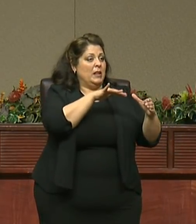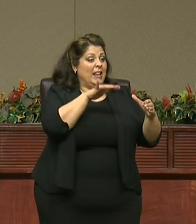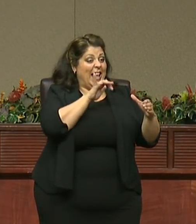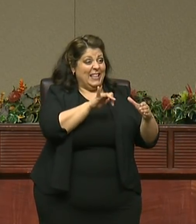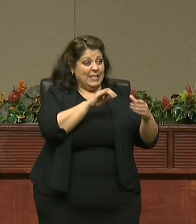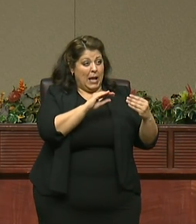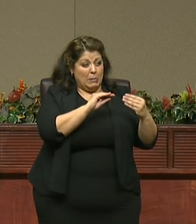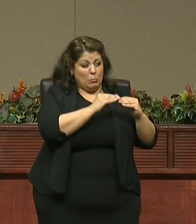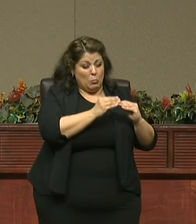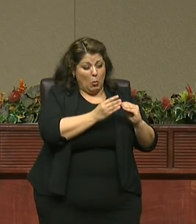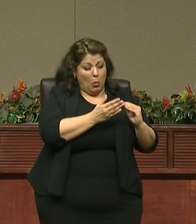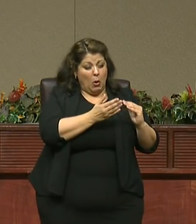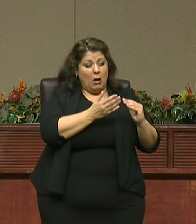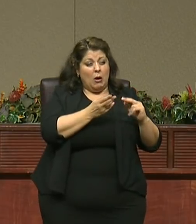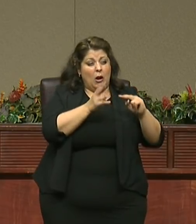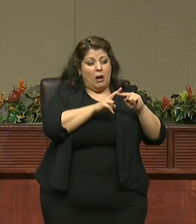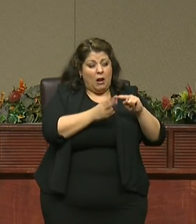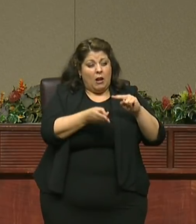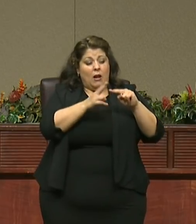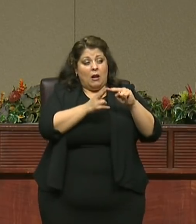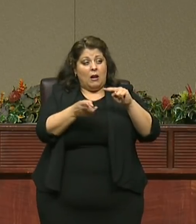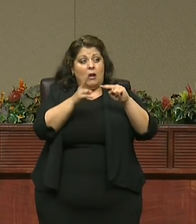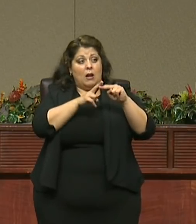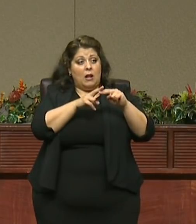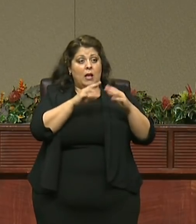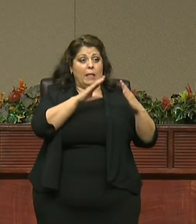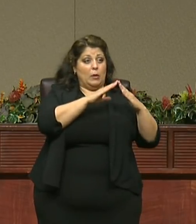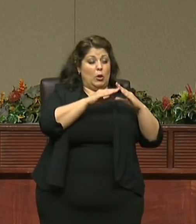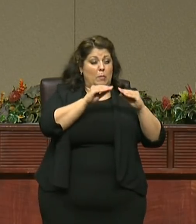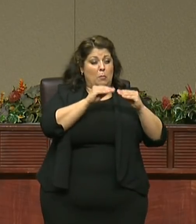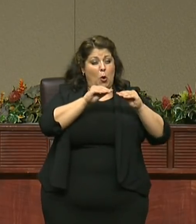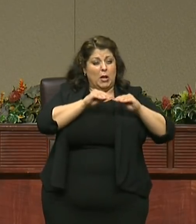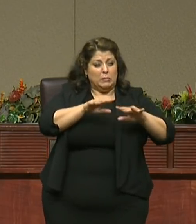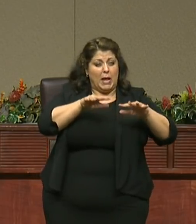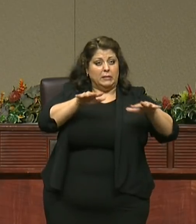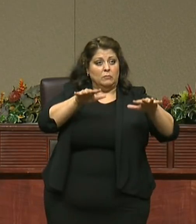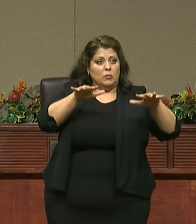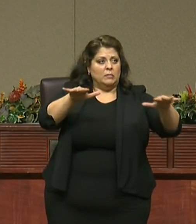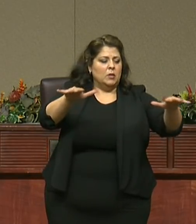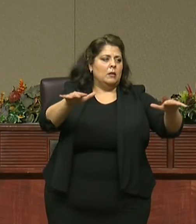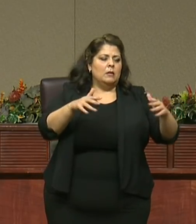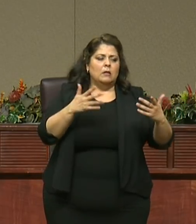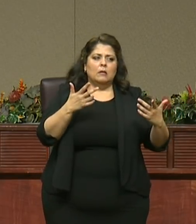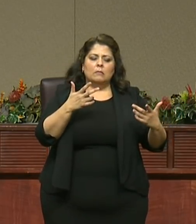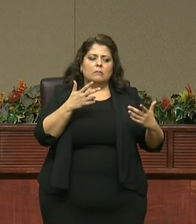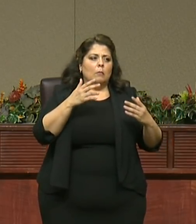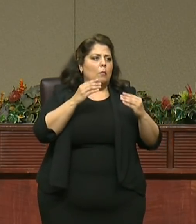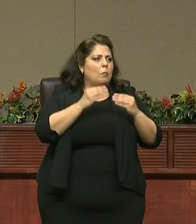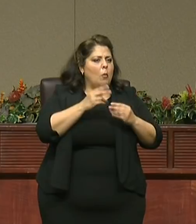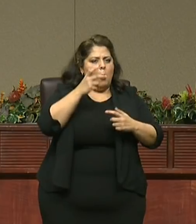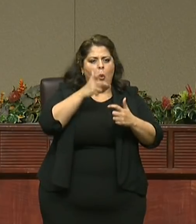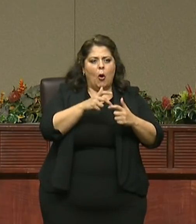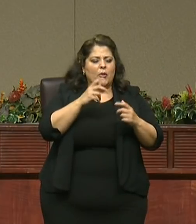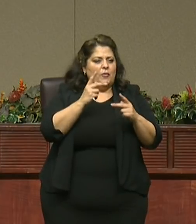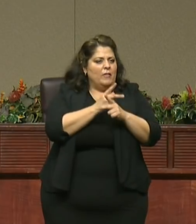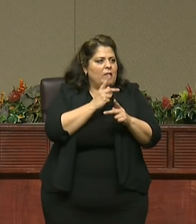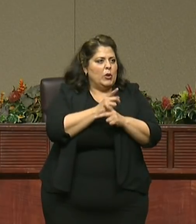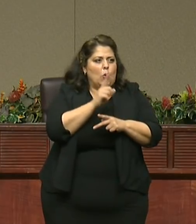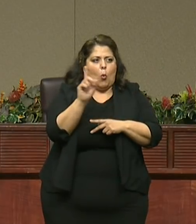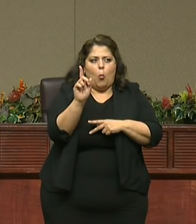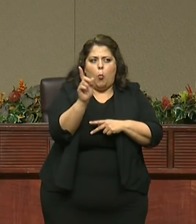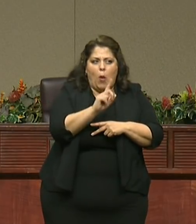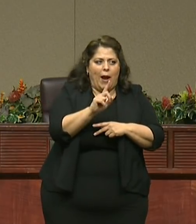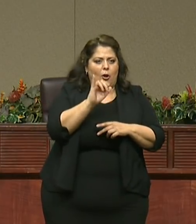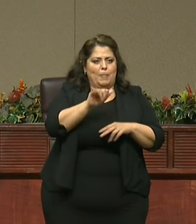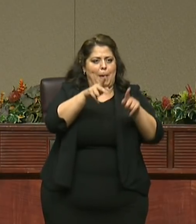or more community widespread, it is more difficult to pinpoint where people are acquiring. We actually